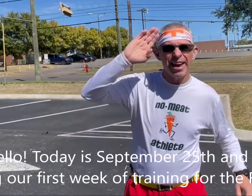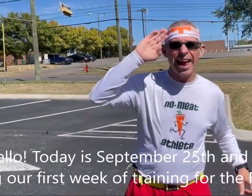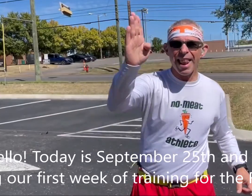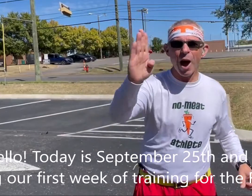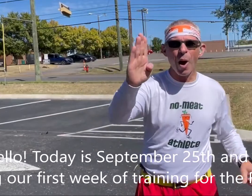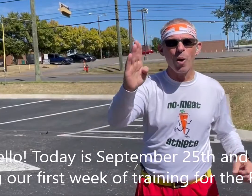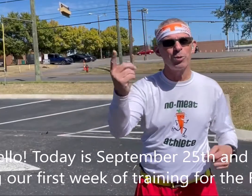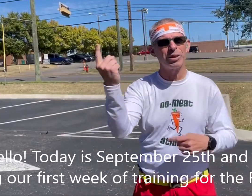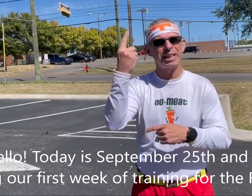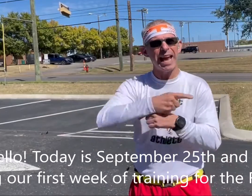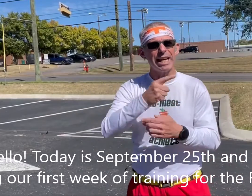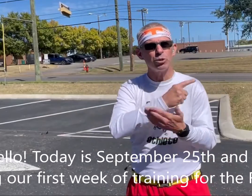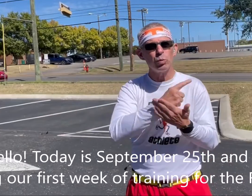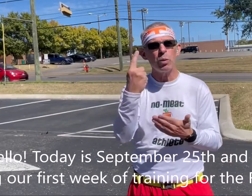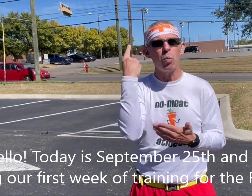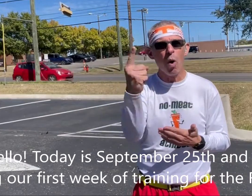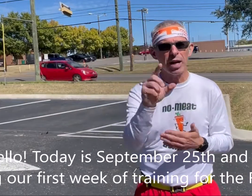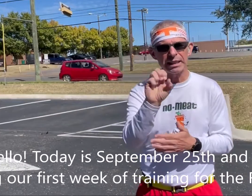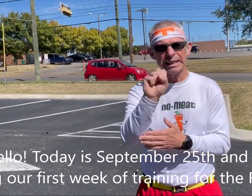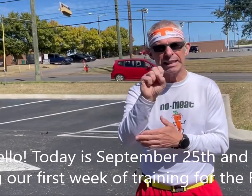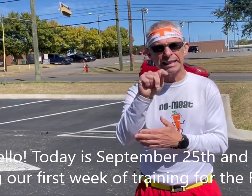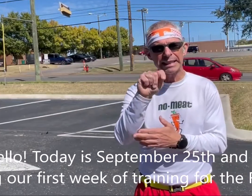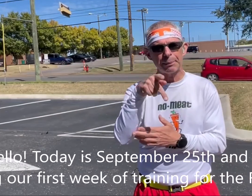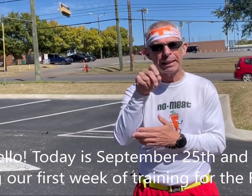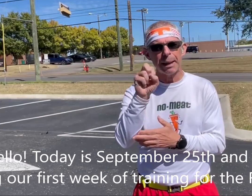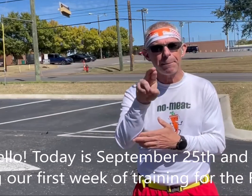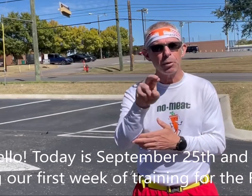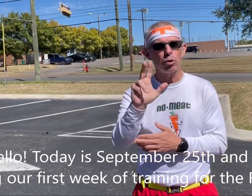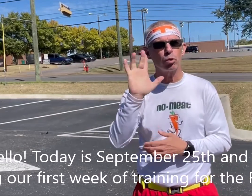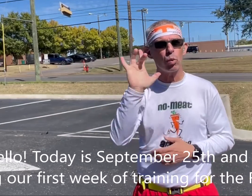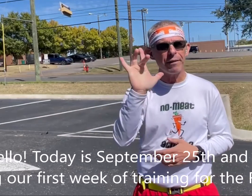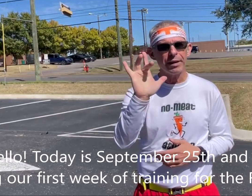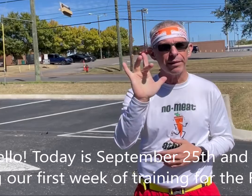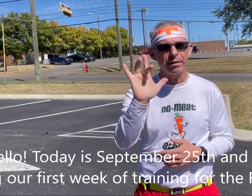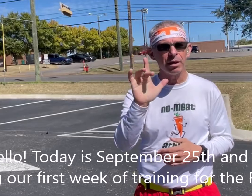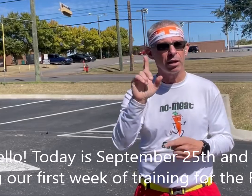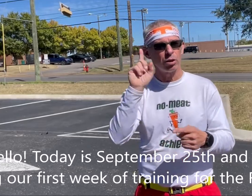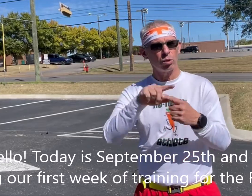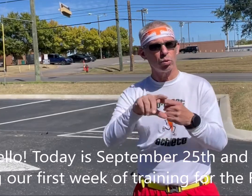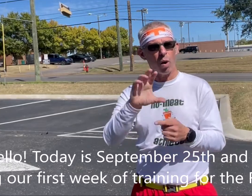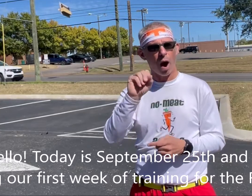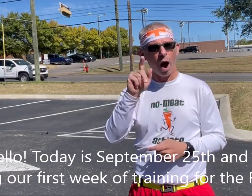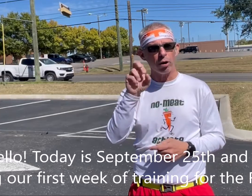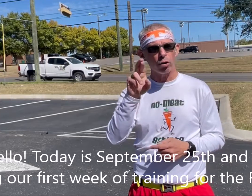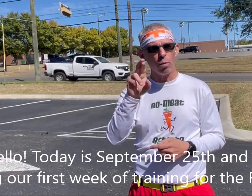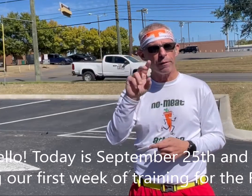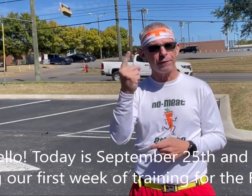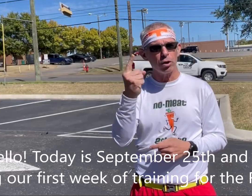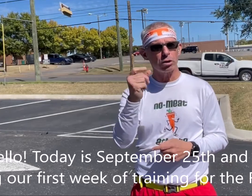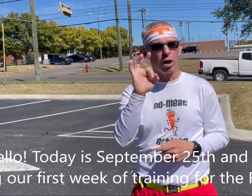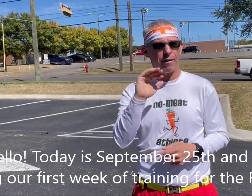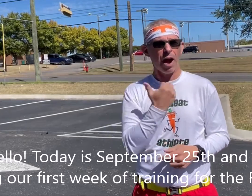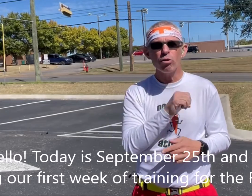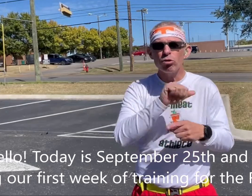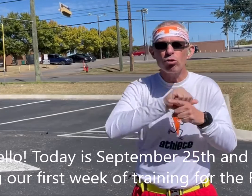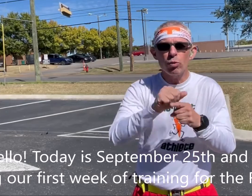Hello! Today is September 25th and we're starting our first week of training for the Fallback 5K.